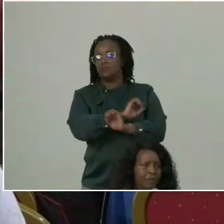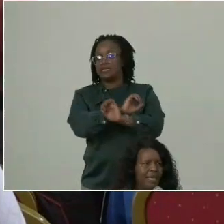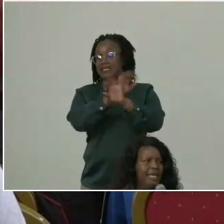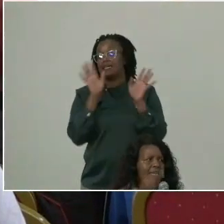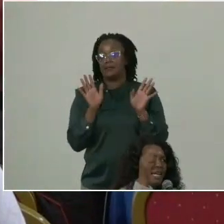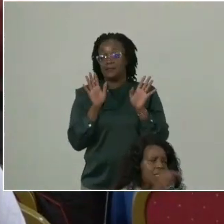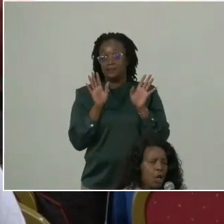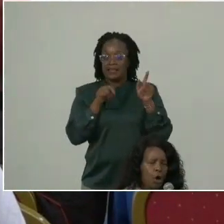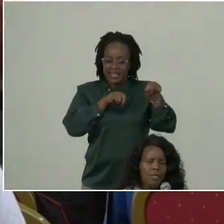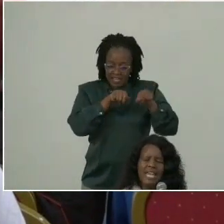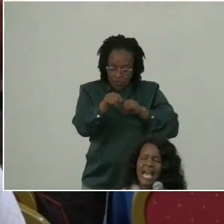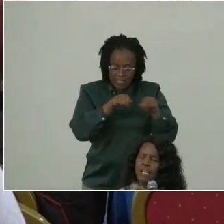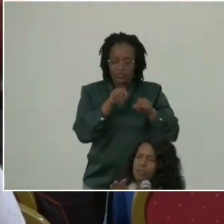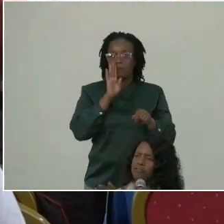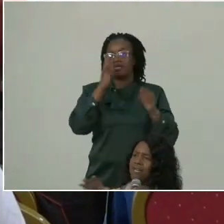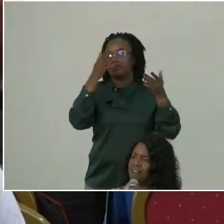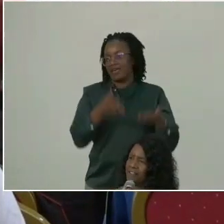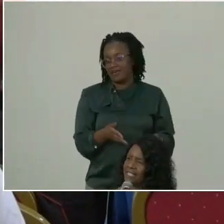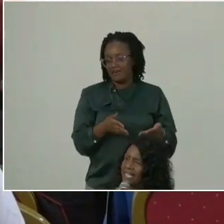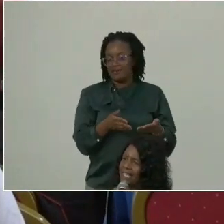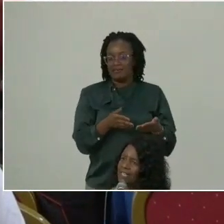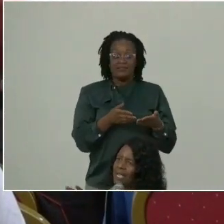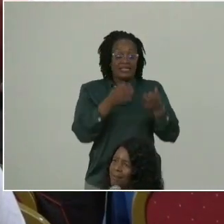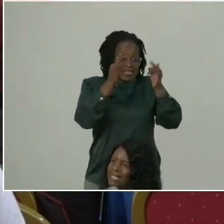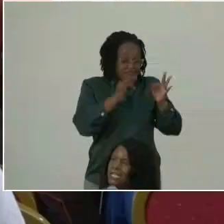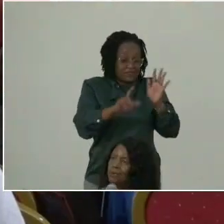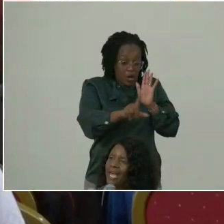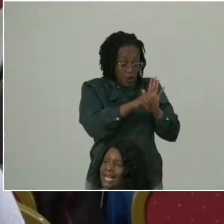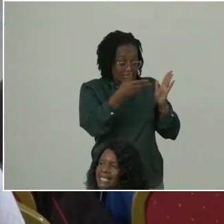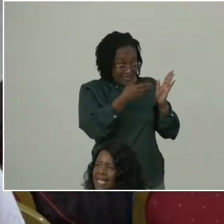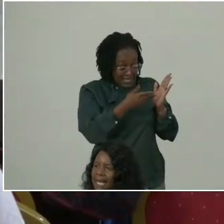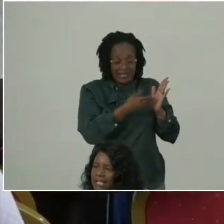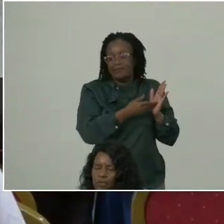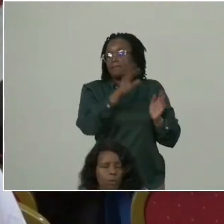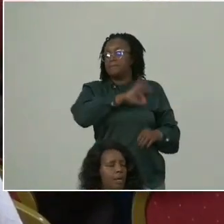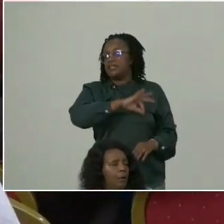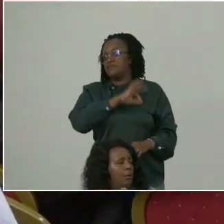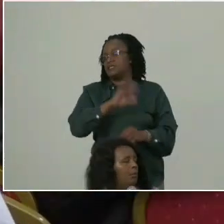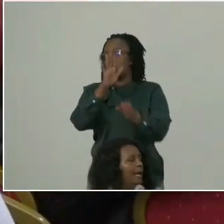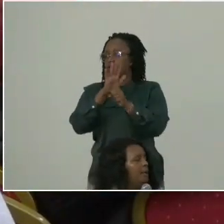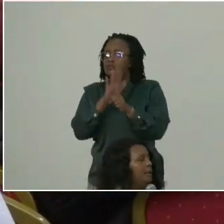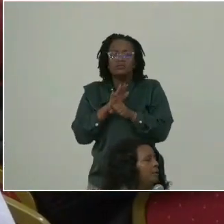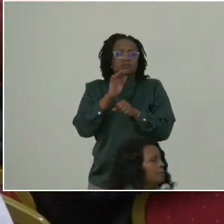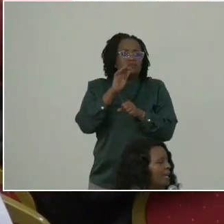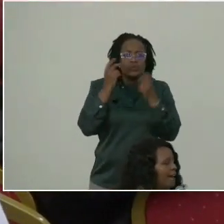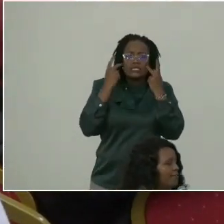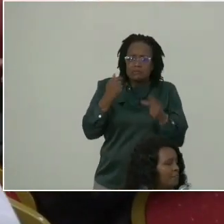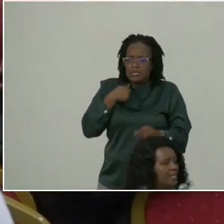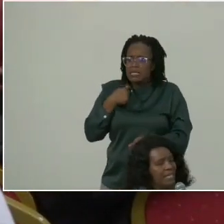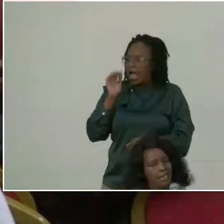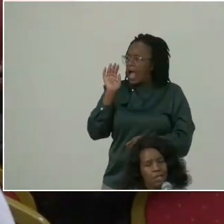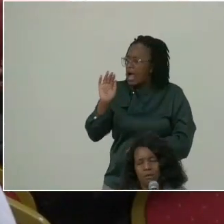there. In that law, there are a lot of benefits. That's why I'm asking, where is the council? Why don't we